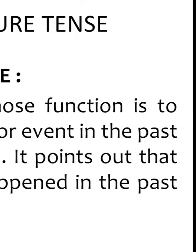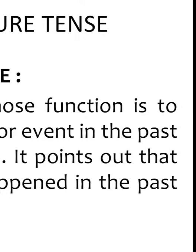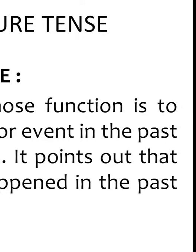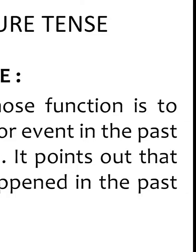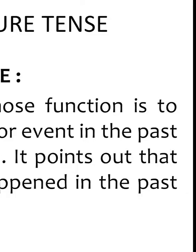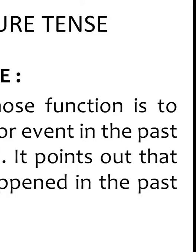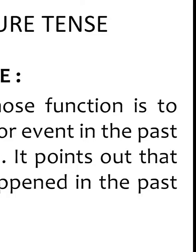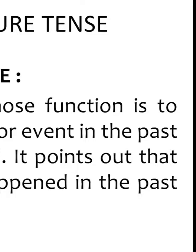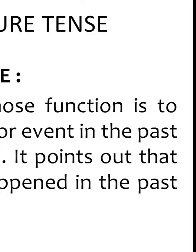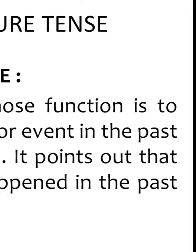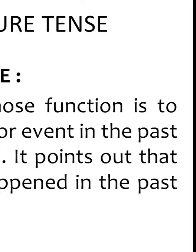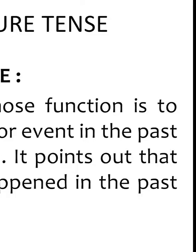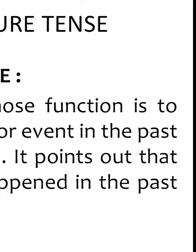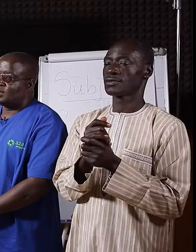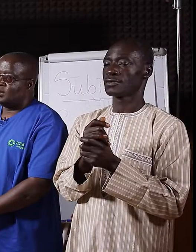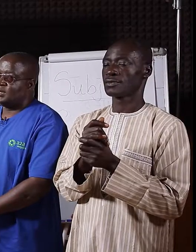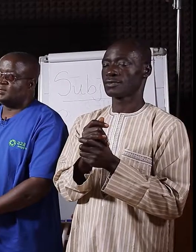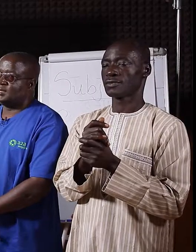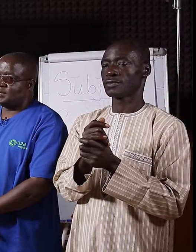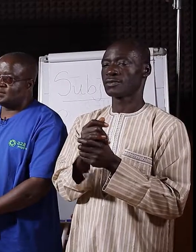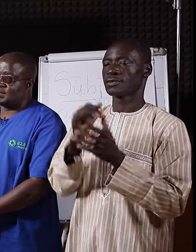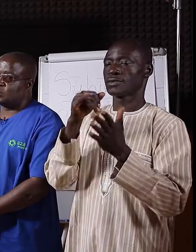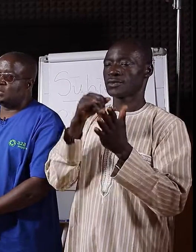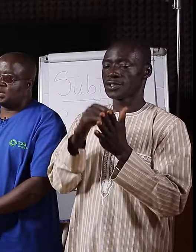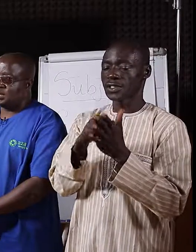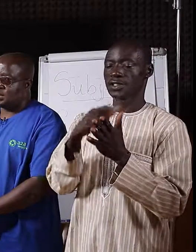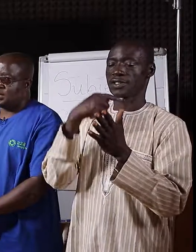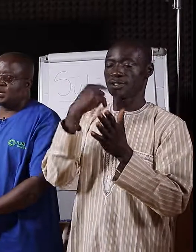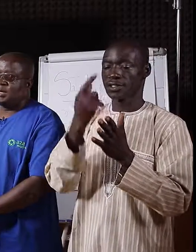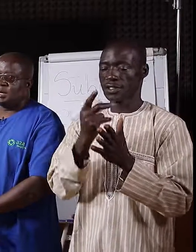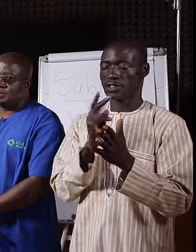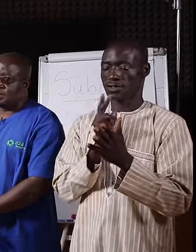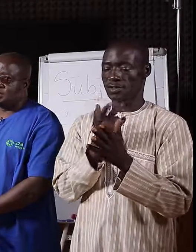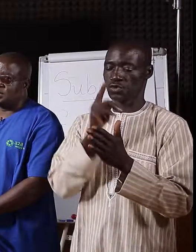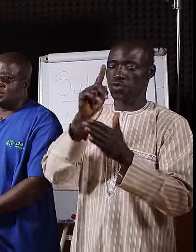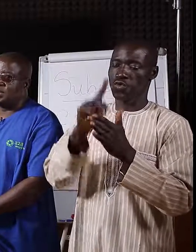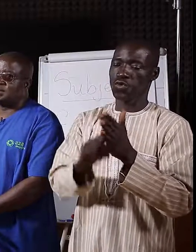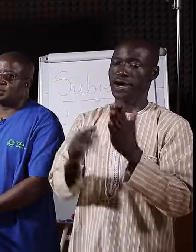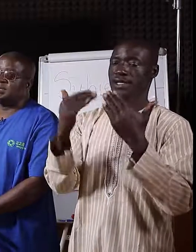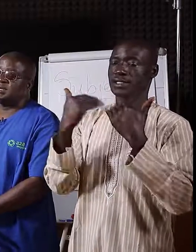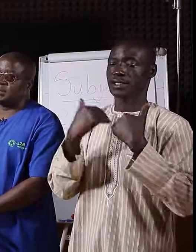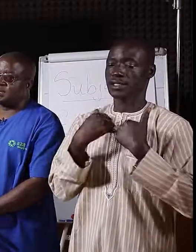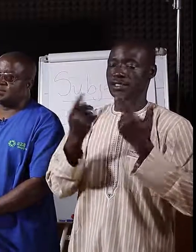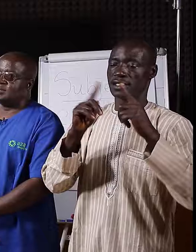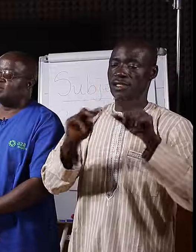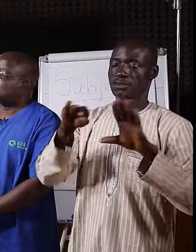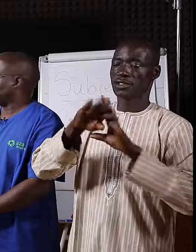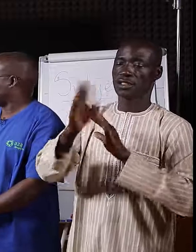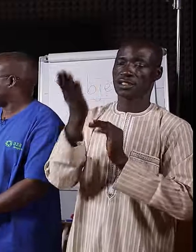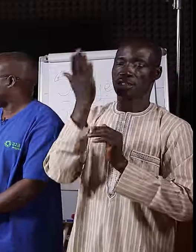in the past already. It states that what has happened in the